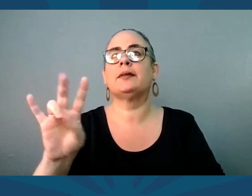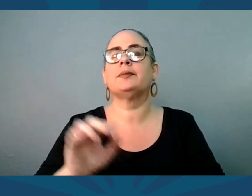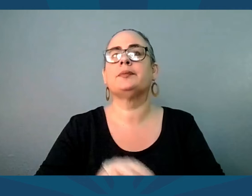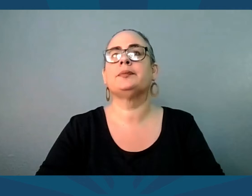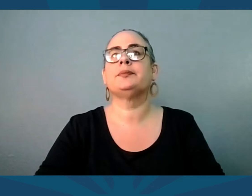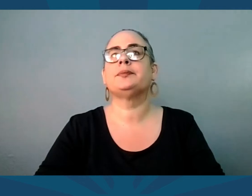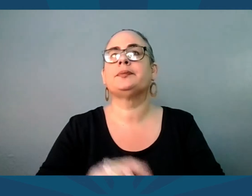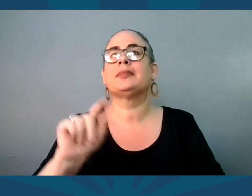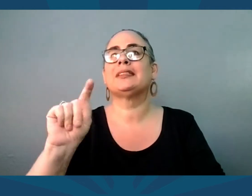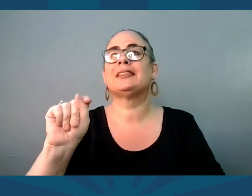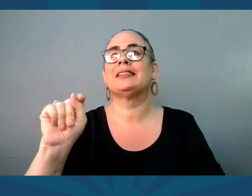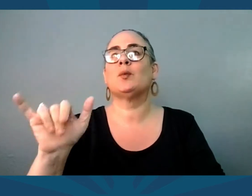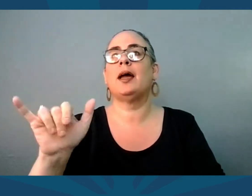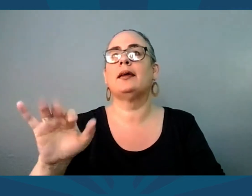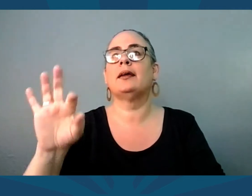928-792-5037,